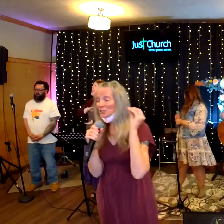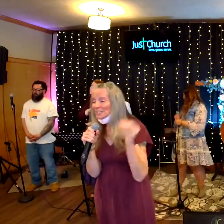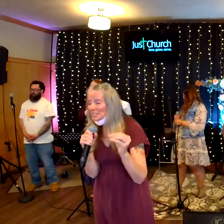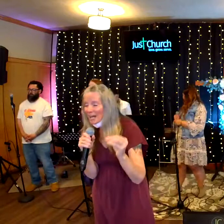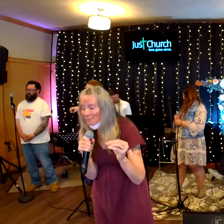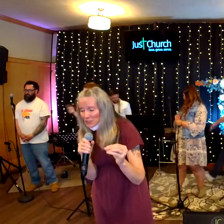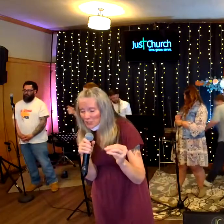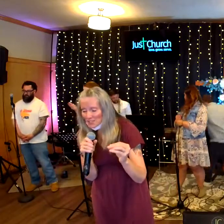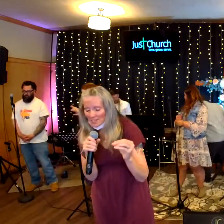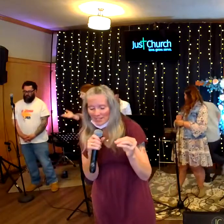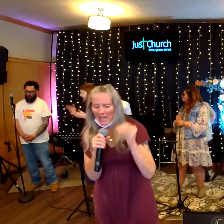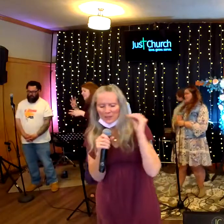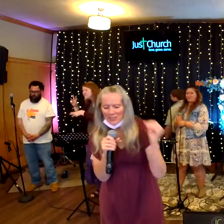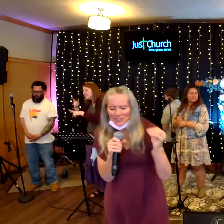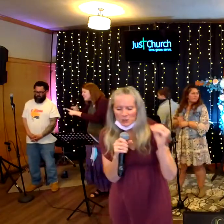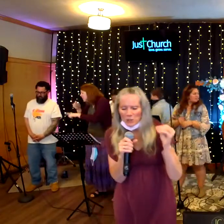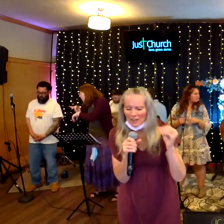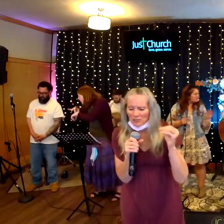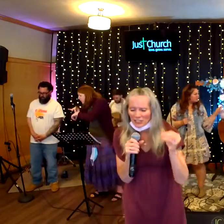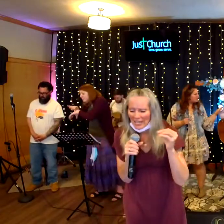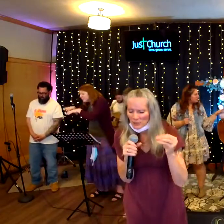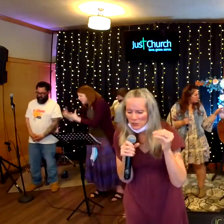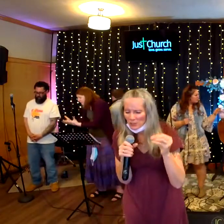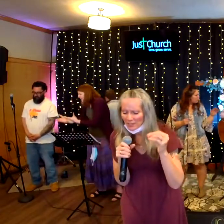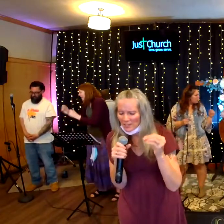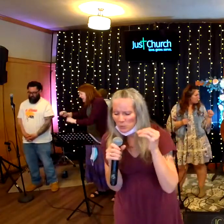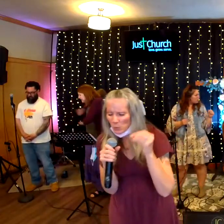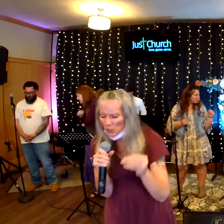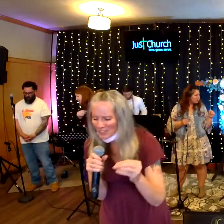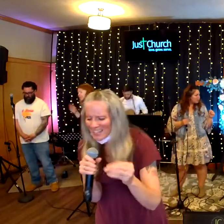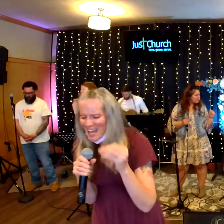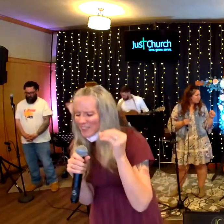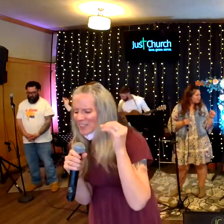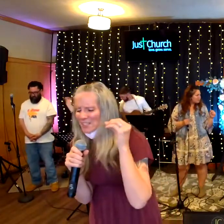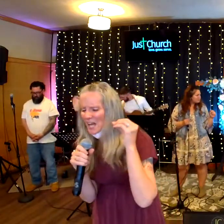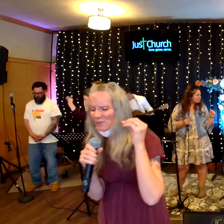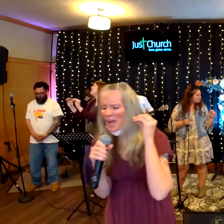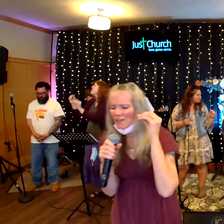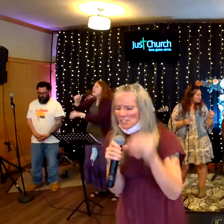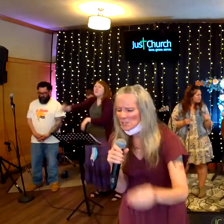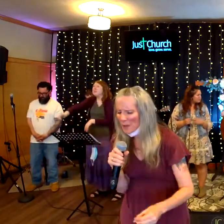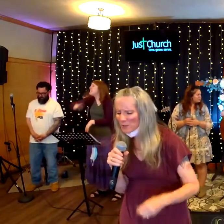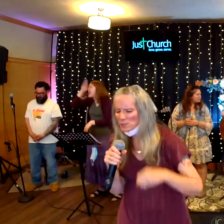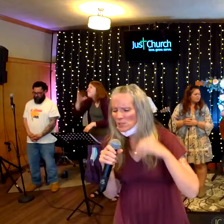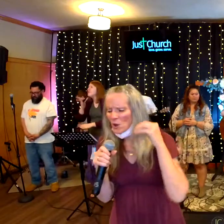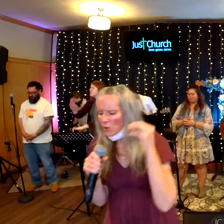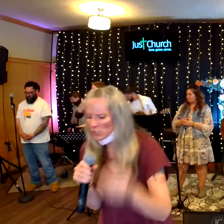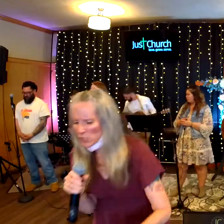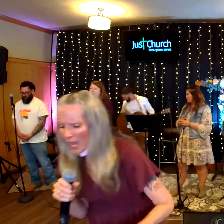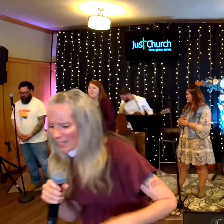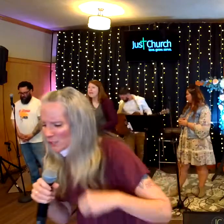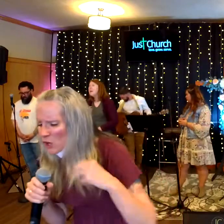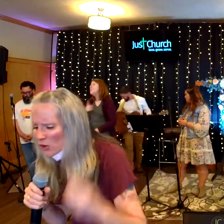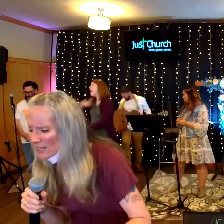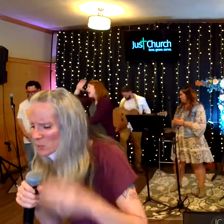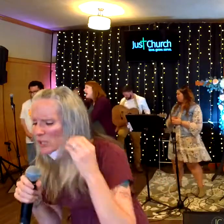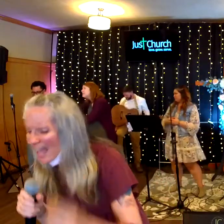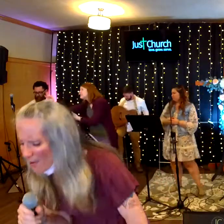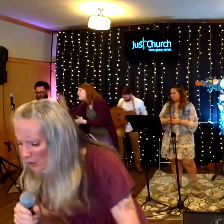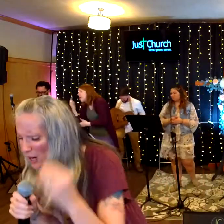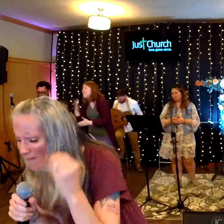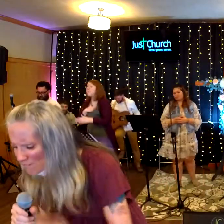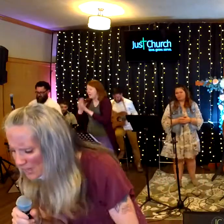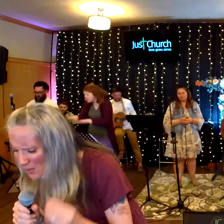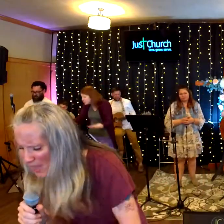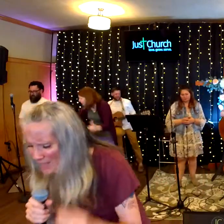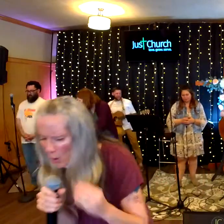our earthly comforts, nothing that you will ever encounter in this world, not the love of a spouse or a child or anything, will